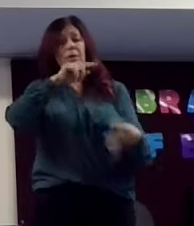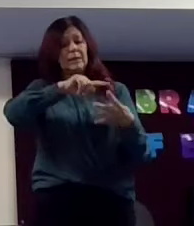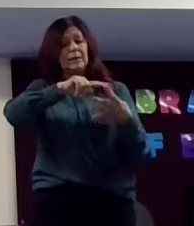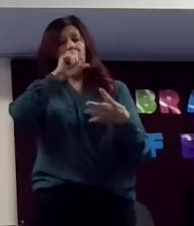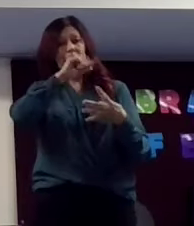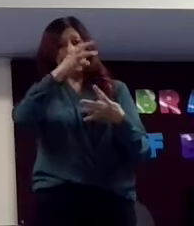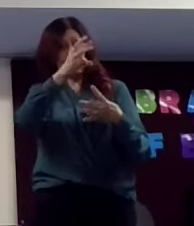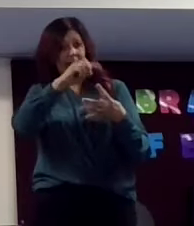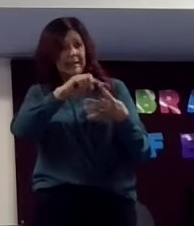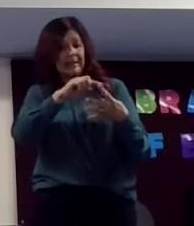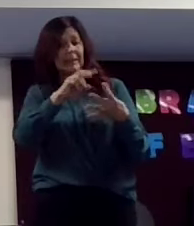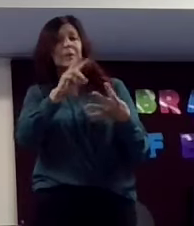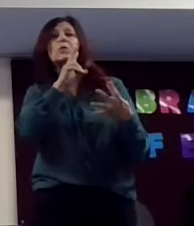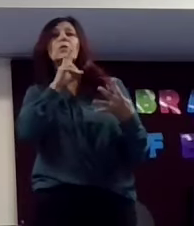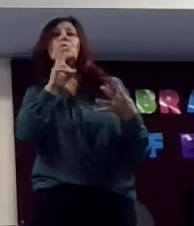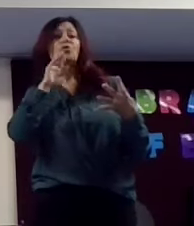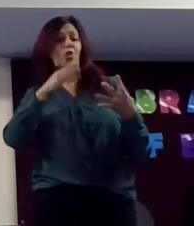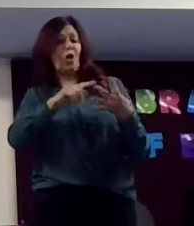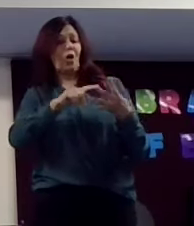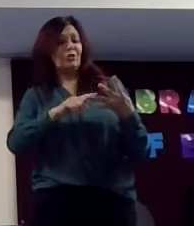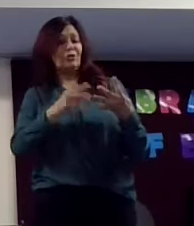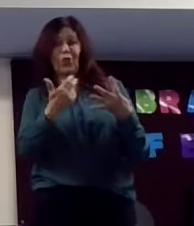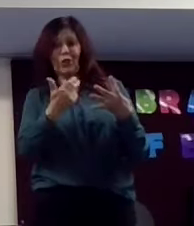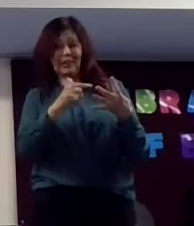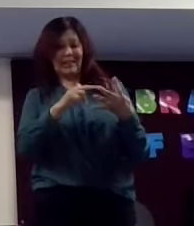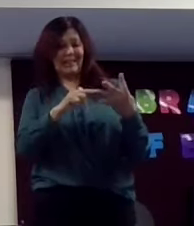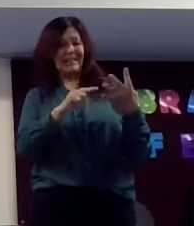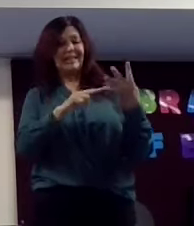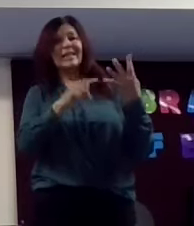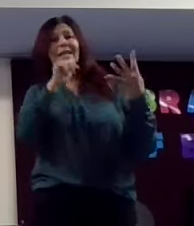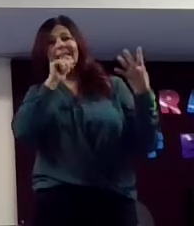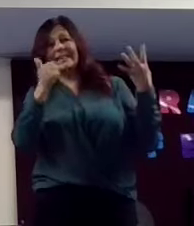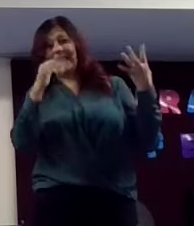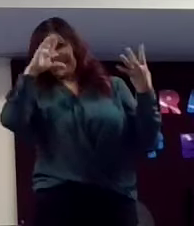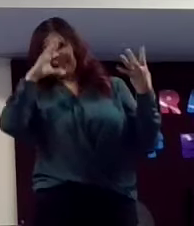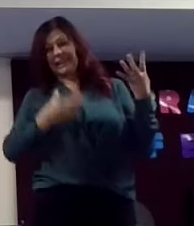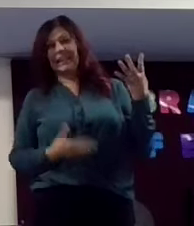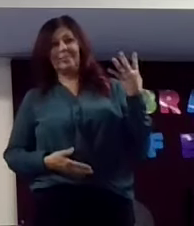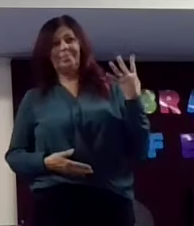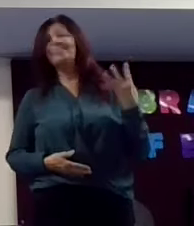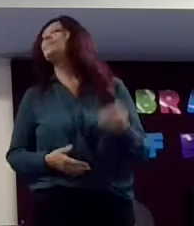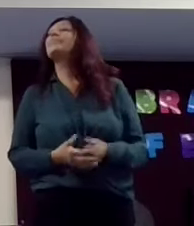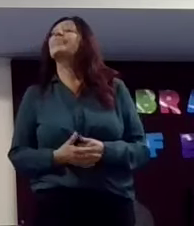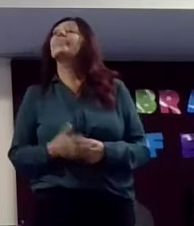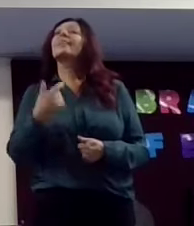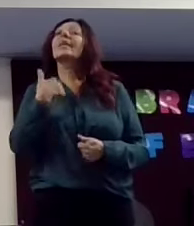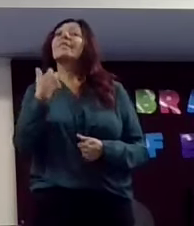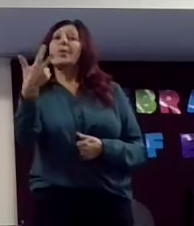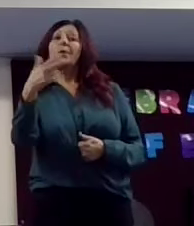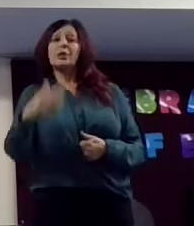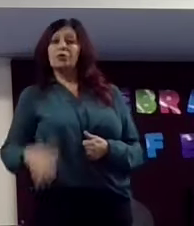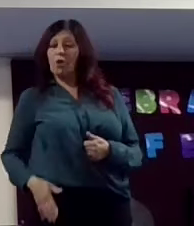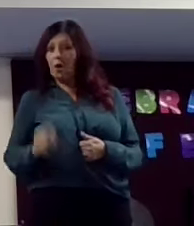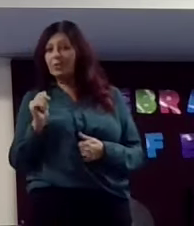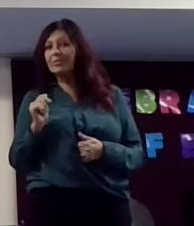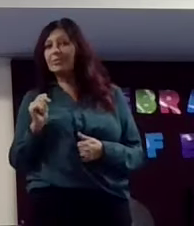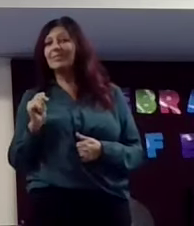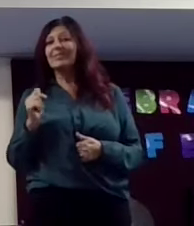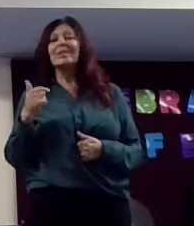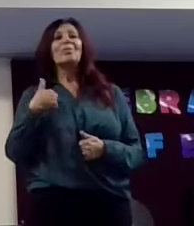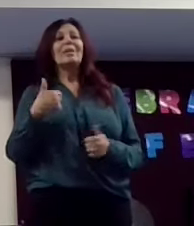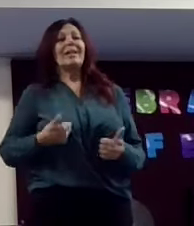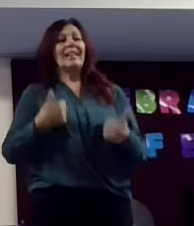is 16. I have twin daughters. They are 13, and I have a 10-year-old son as well. I also have 3 dogs,